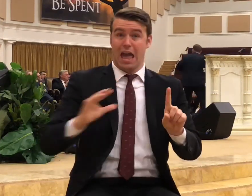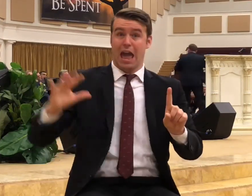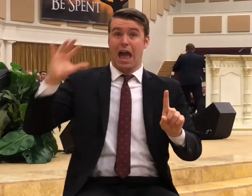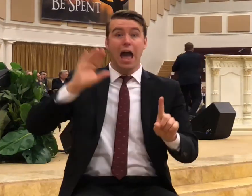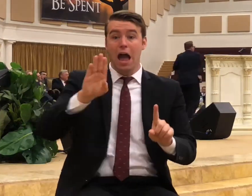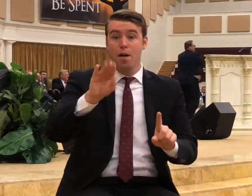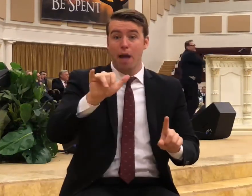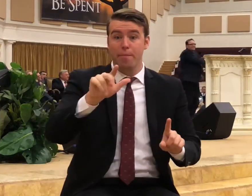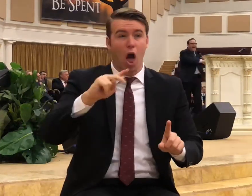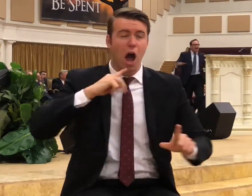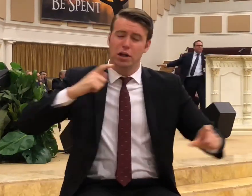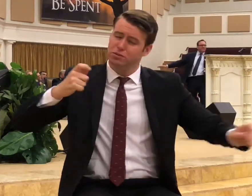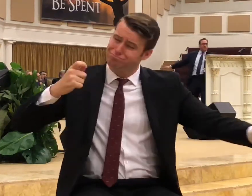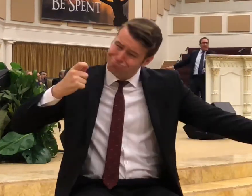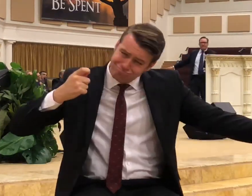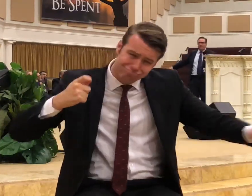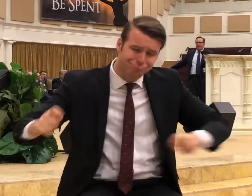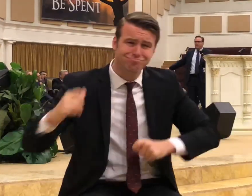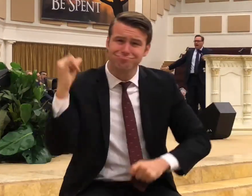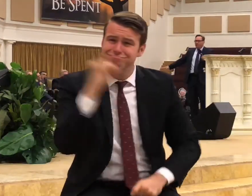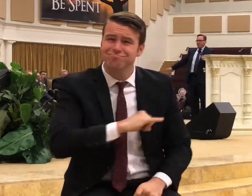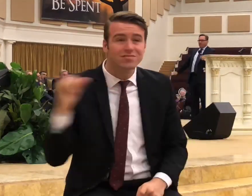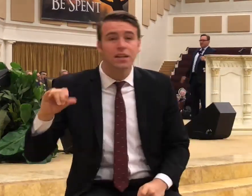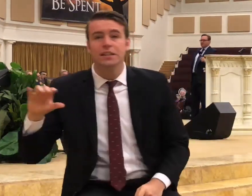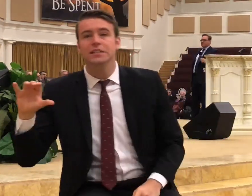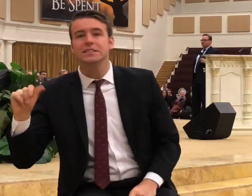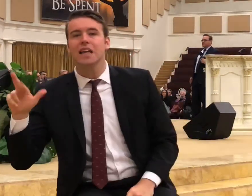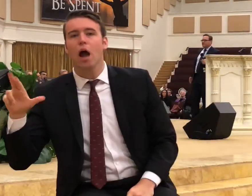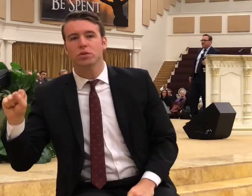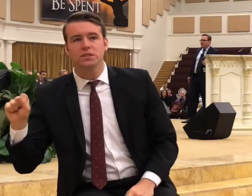is removed and Cyrus the Great shows up,